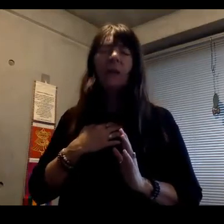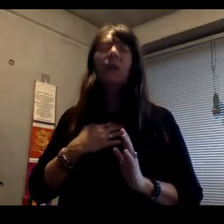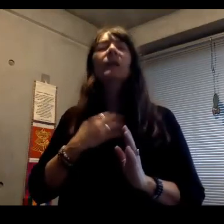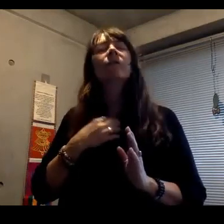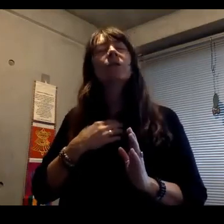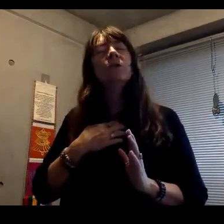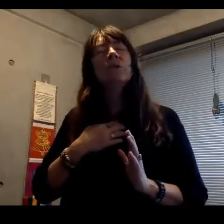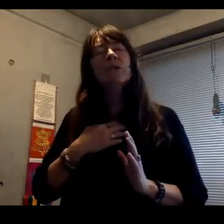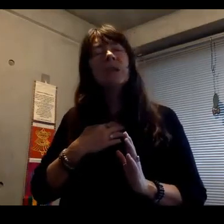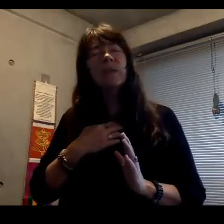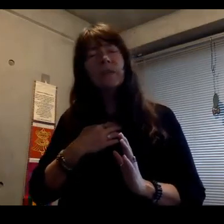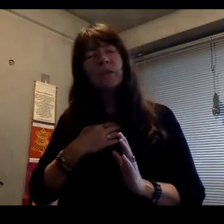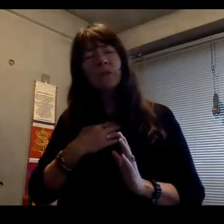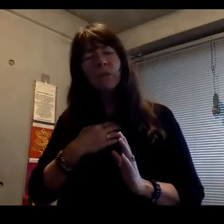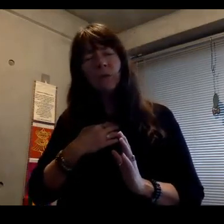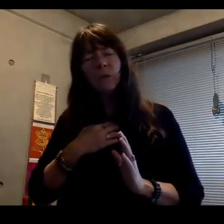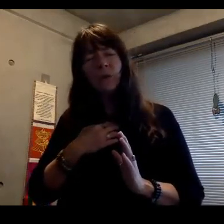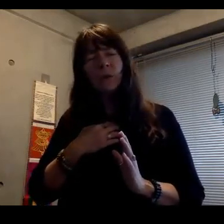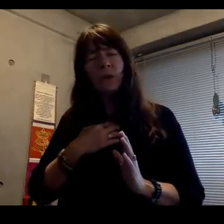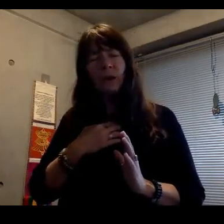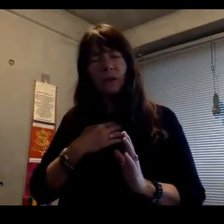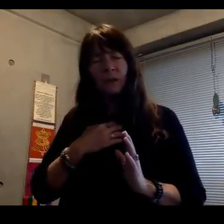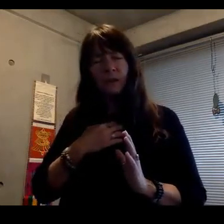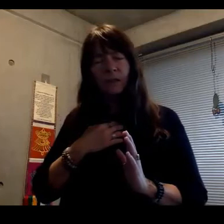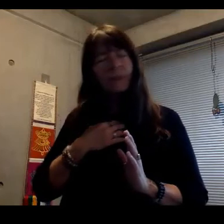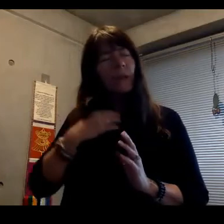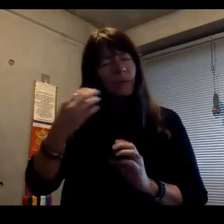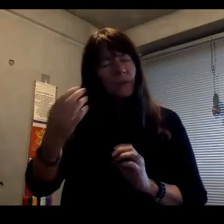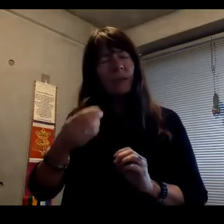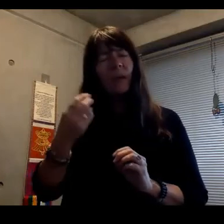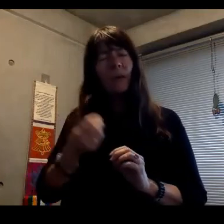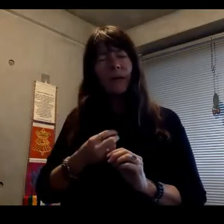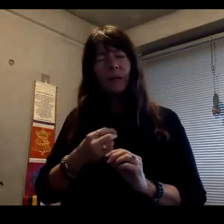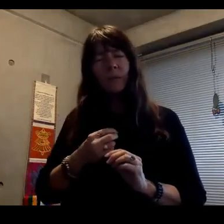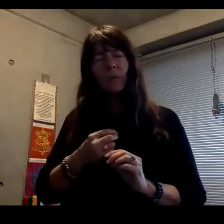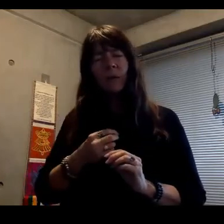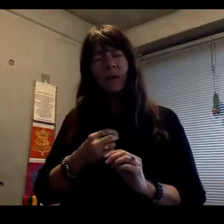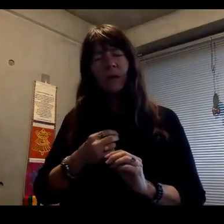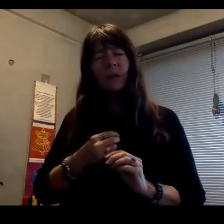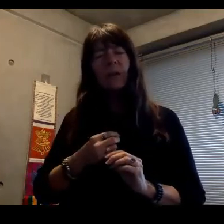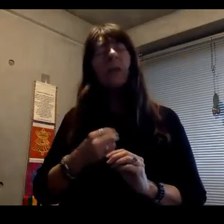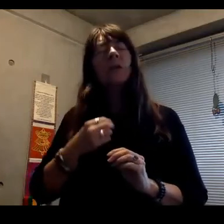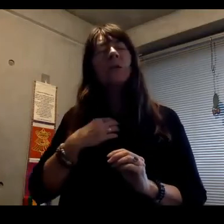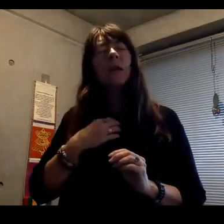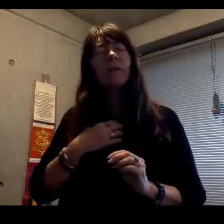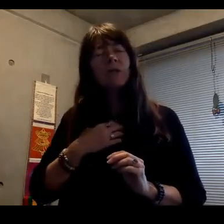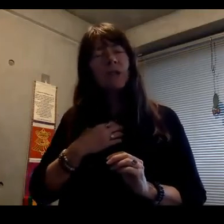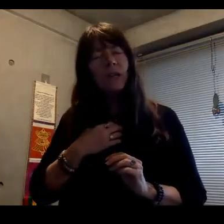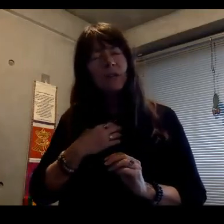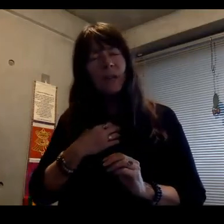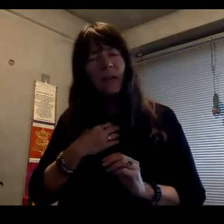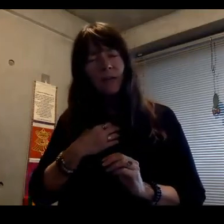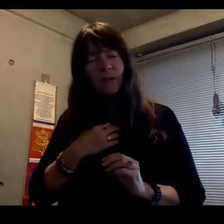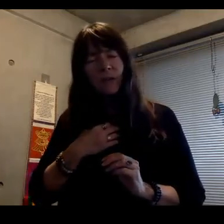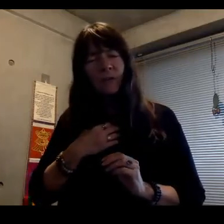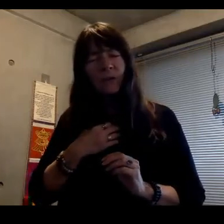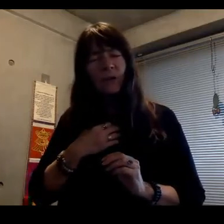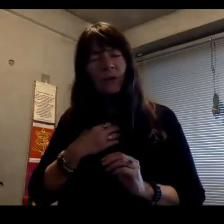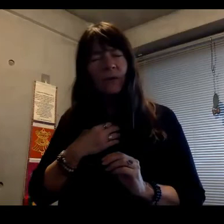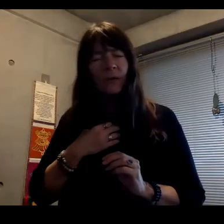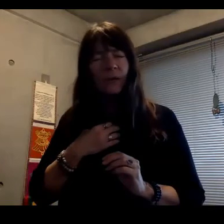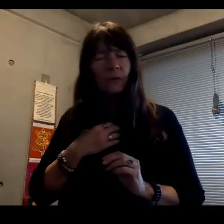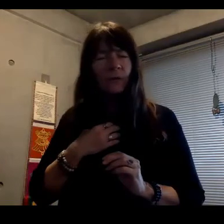say is for you to see if it's truth for you or not. Same as these other items you mentioned. You would have to check inside yourself